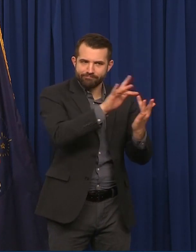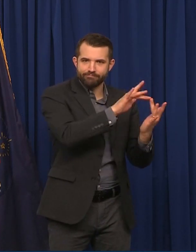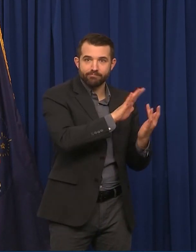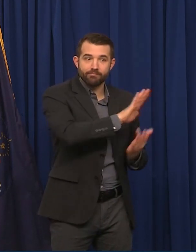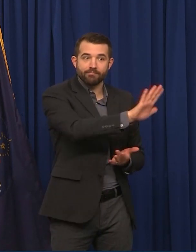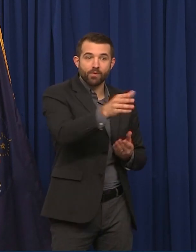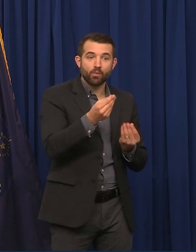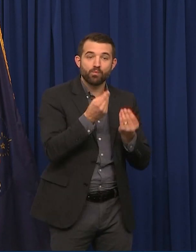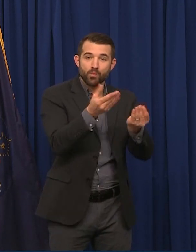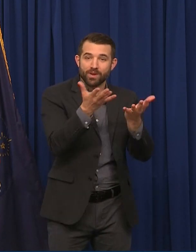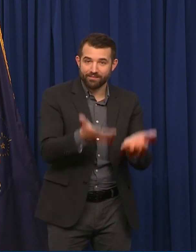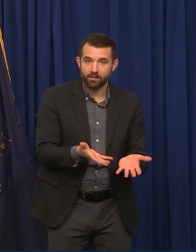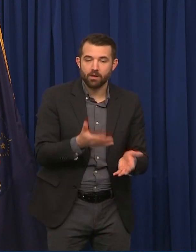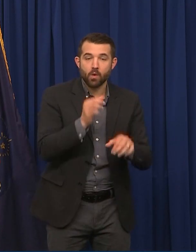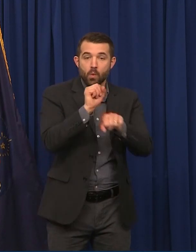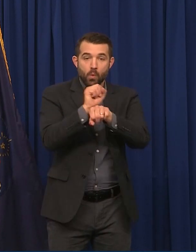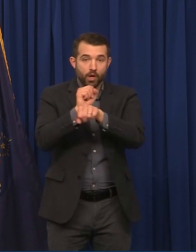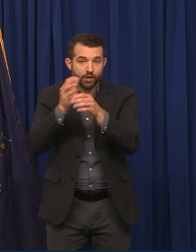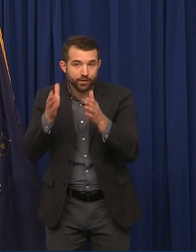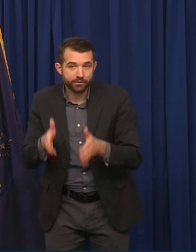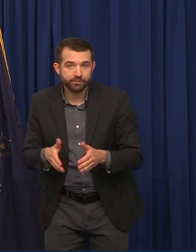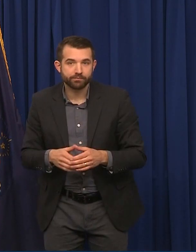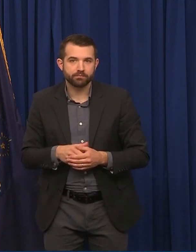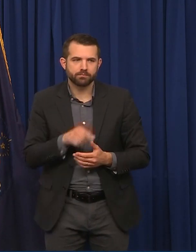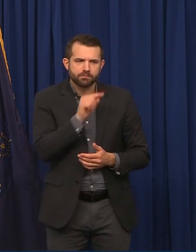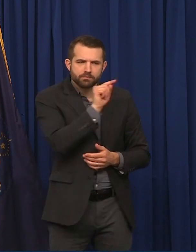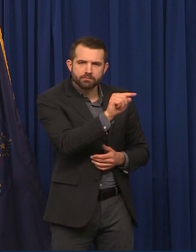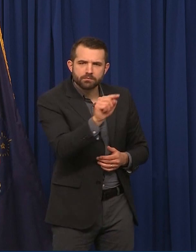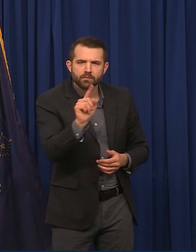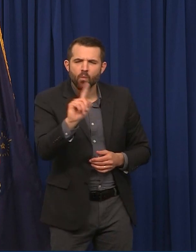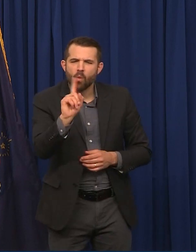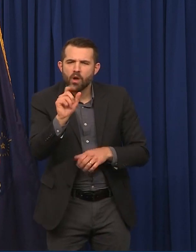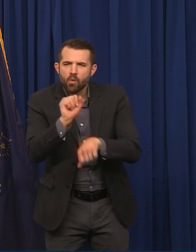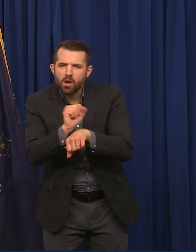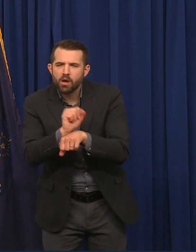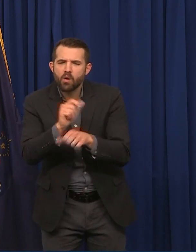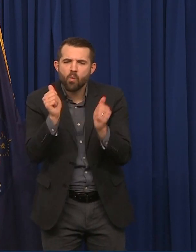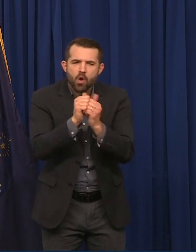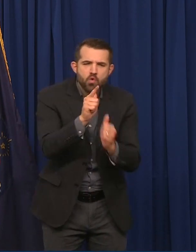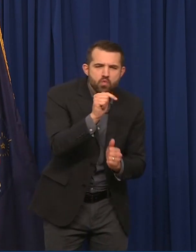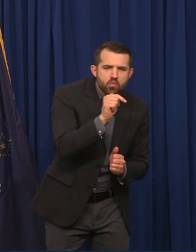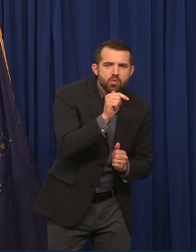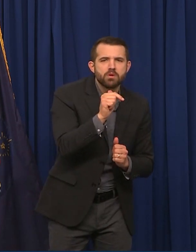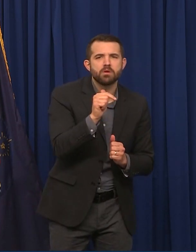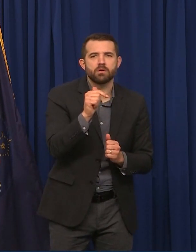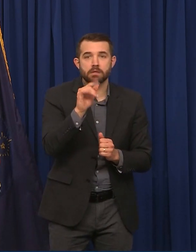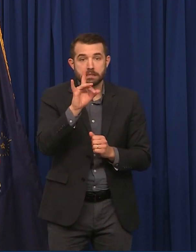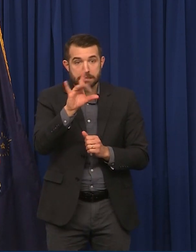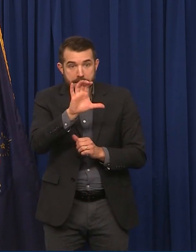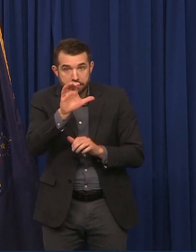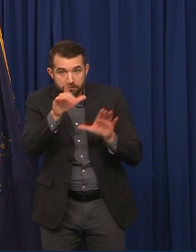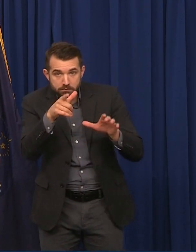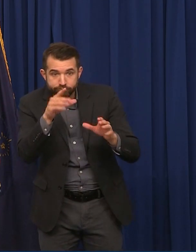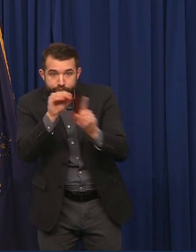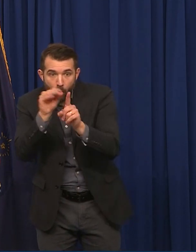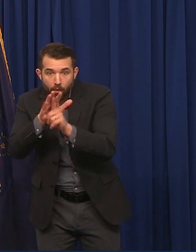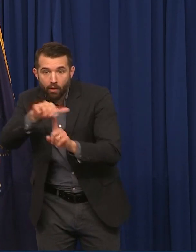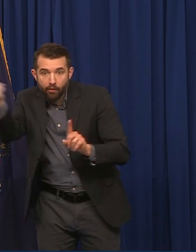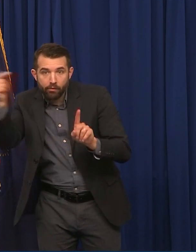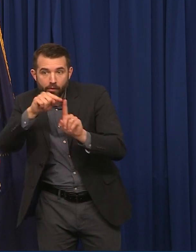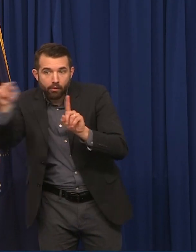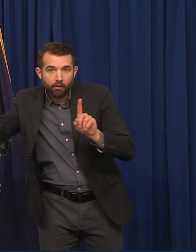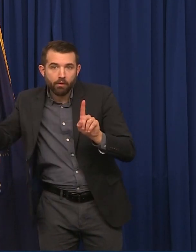that they've interacted with, the other individual ill patients that they might have exposed, and try to arrange for testing as quickly as